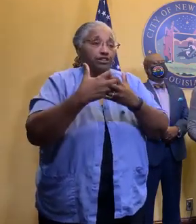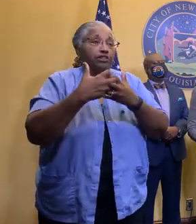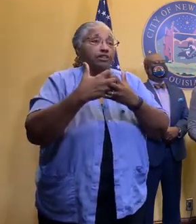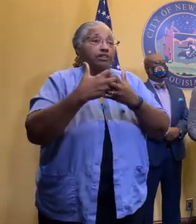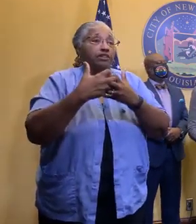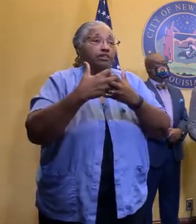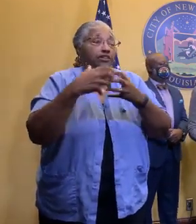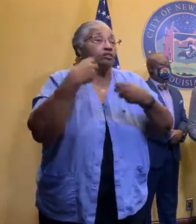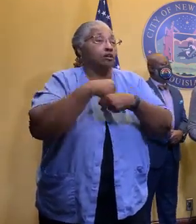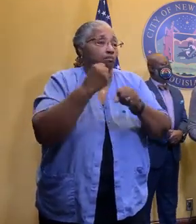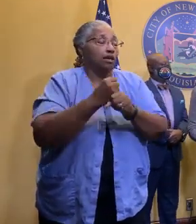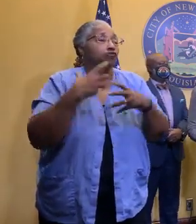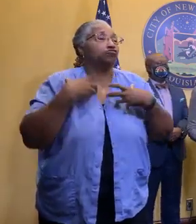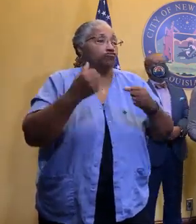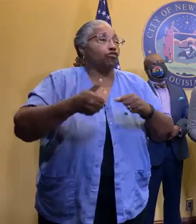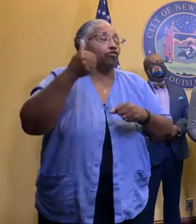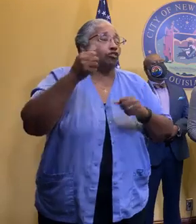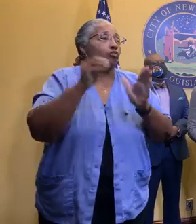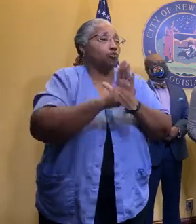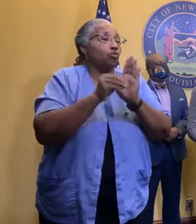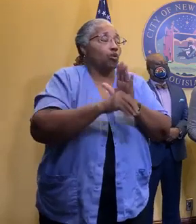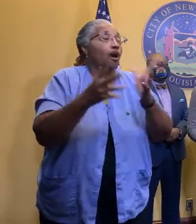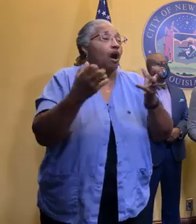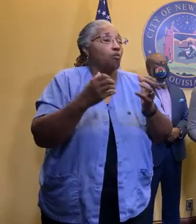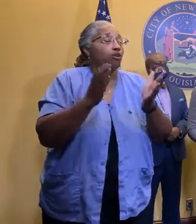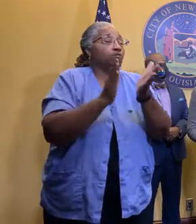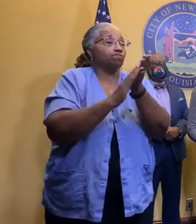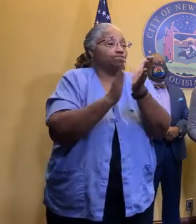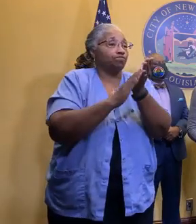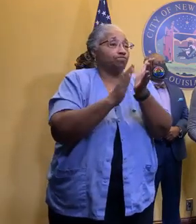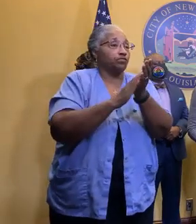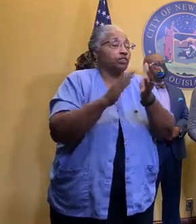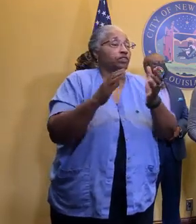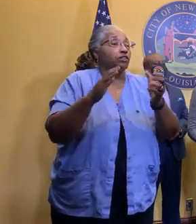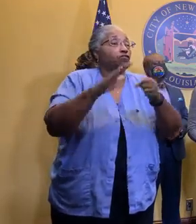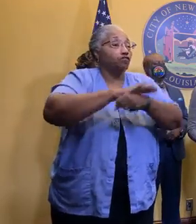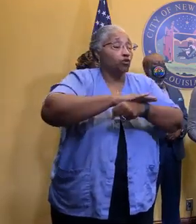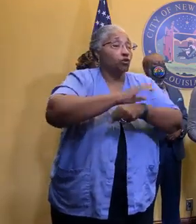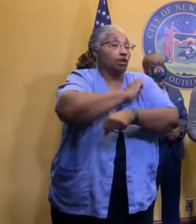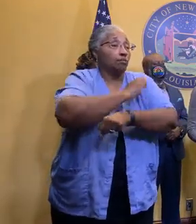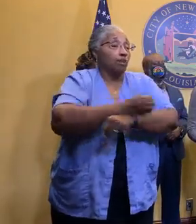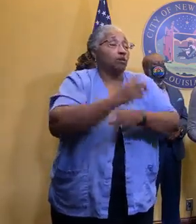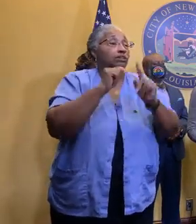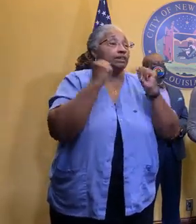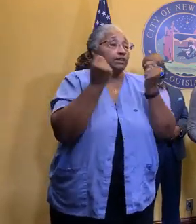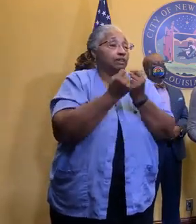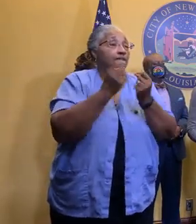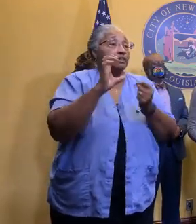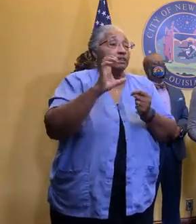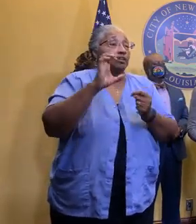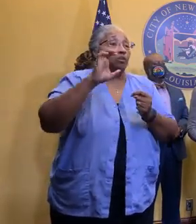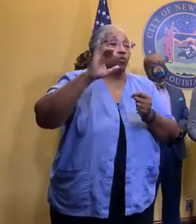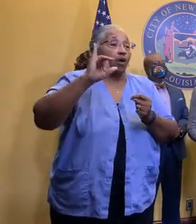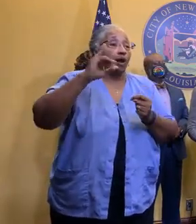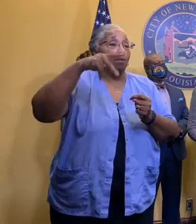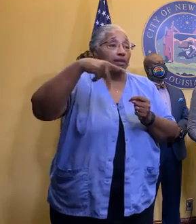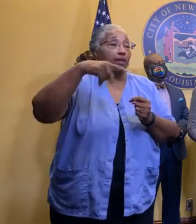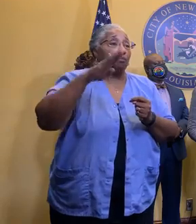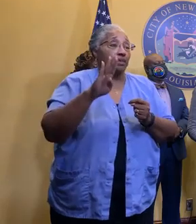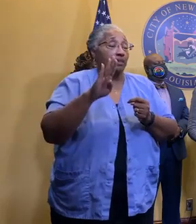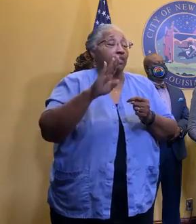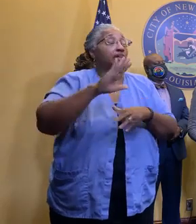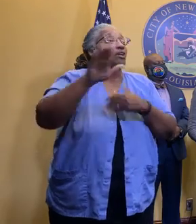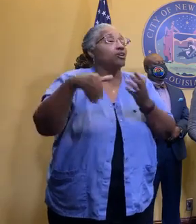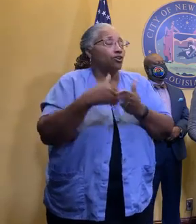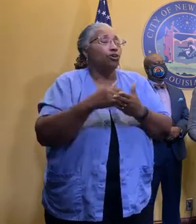want to congratulate the entire Empower NOLA team. Thank you, Mayor, again, CYPB, and all of those who have